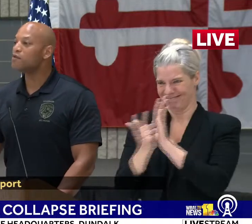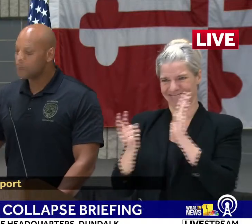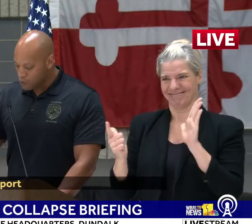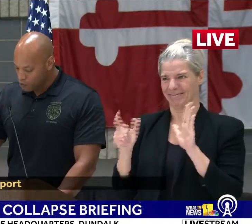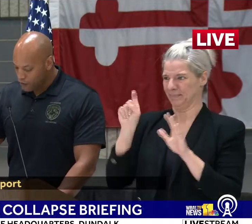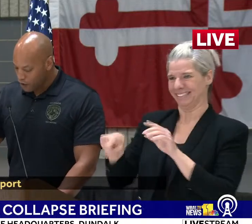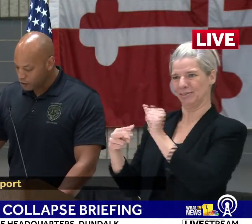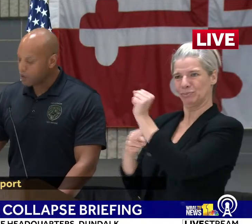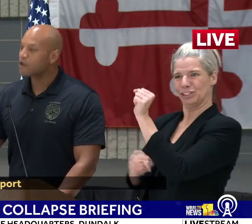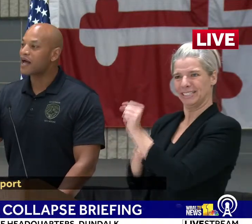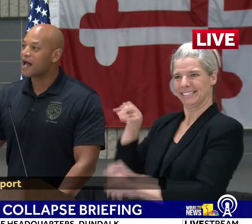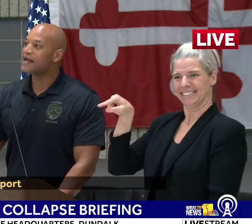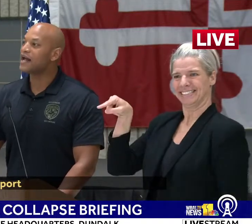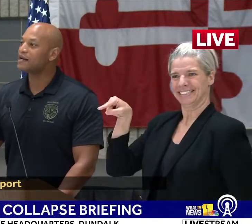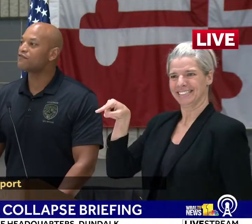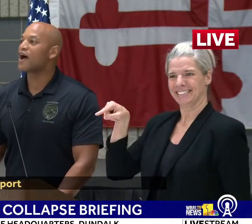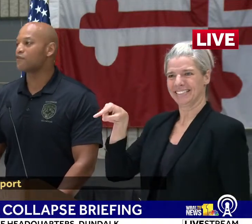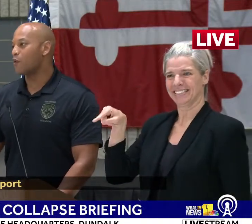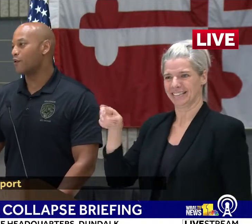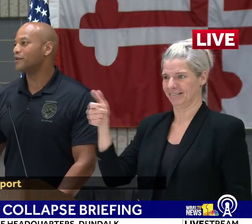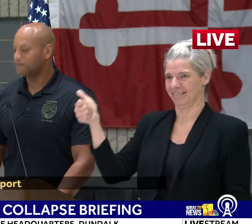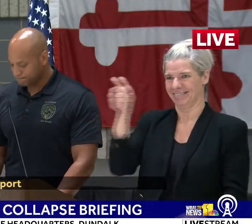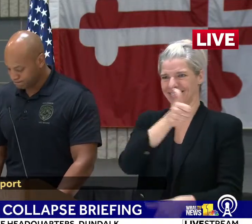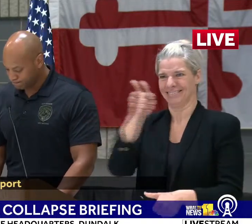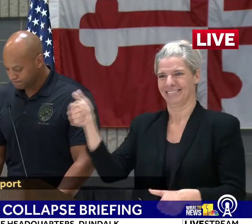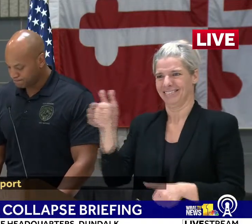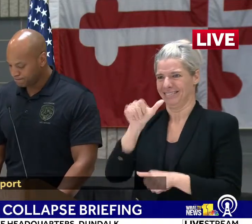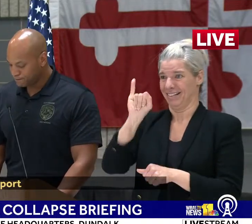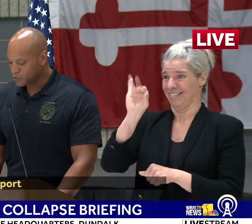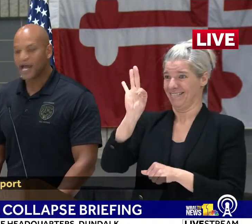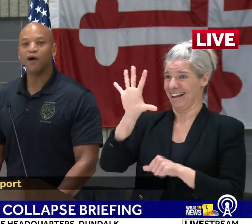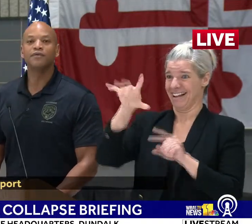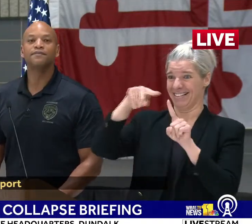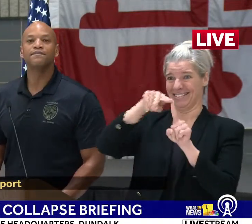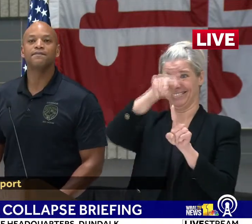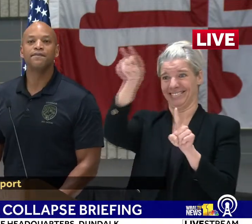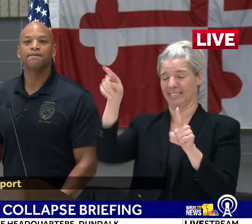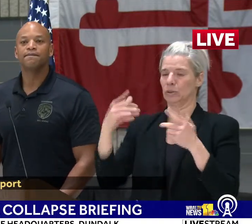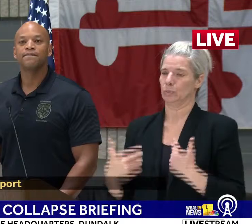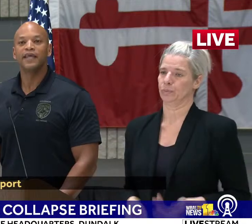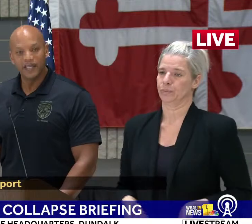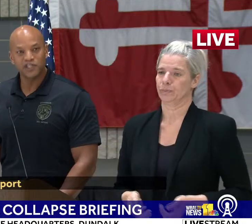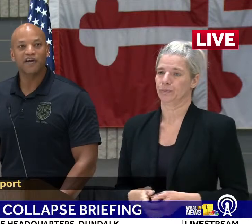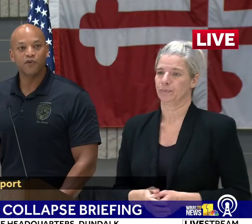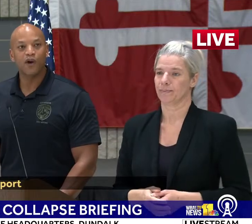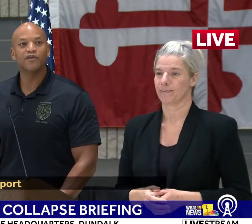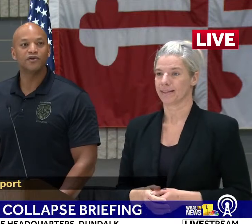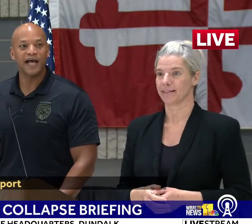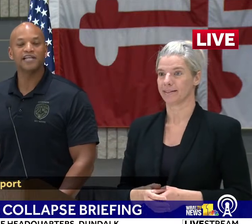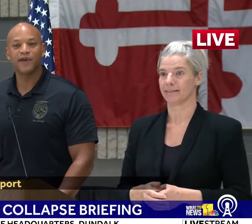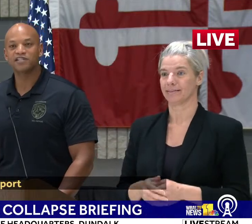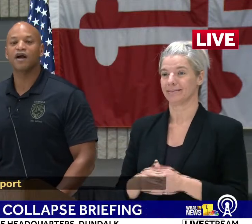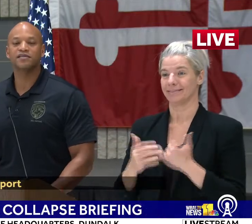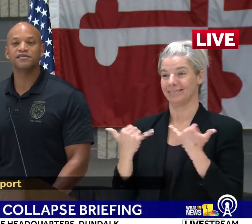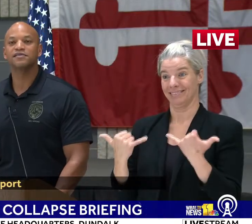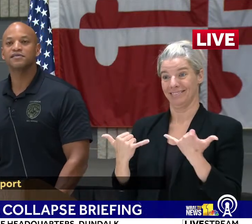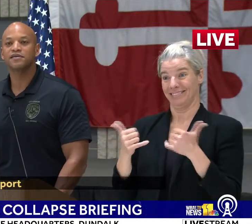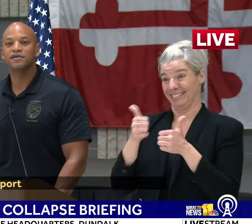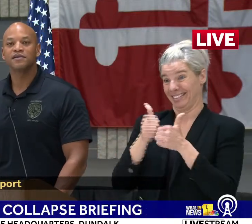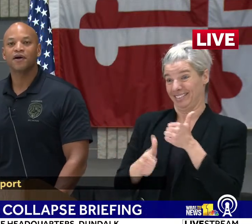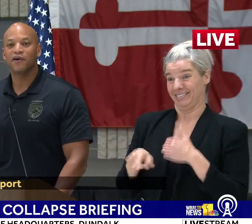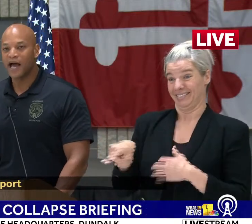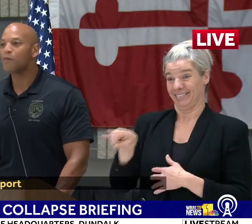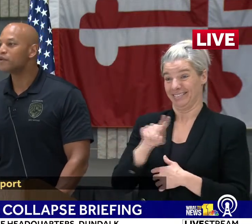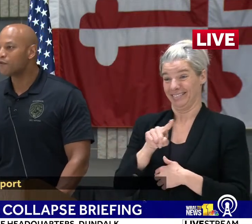ways that they could move along the I-95 corridor. So now, each and every one of those hazmat